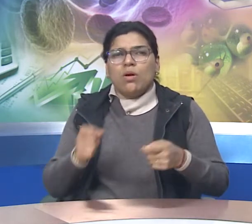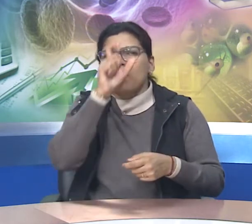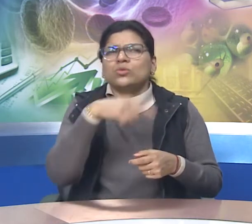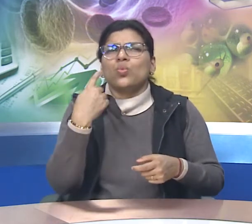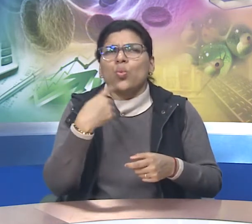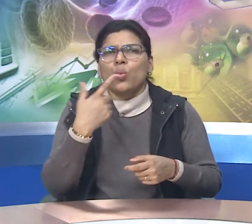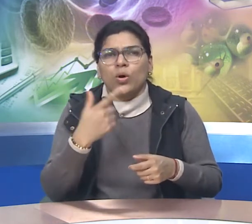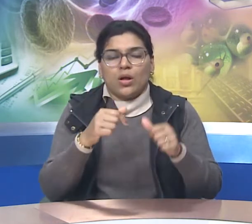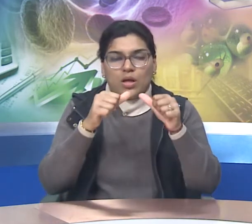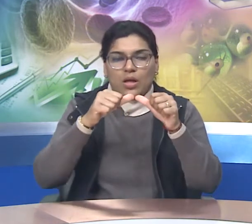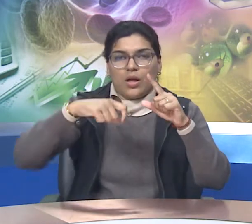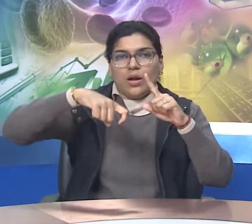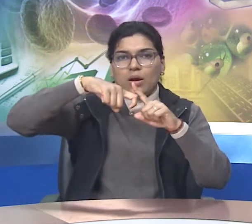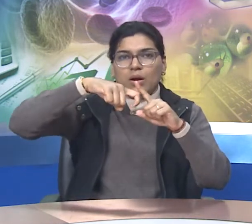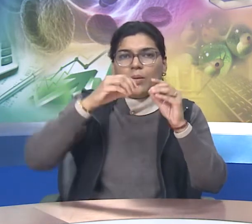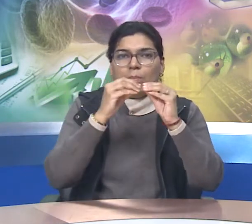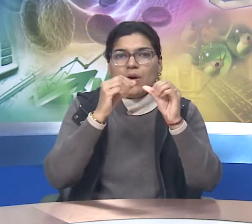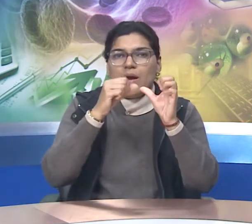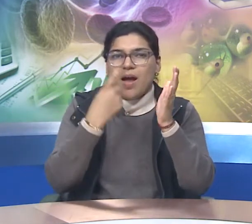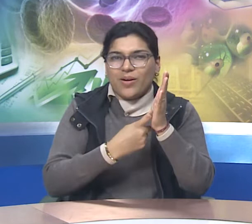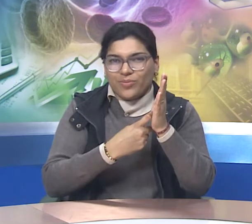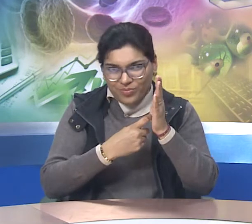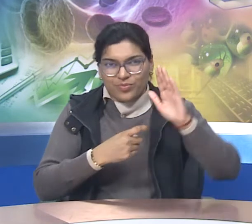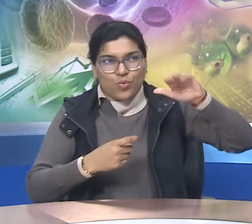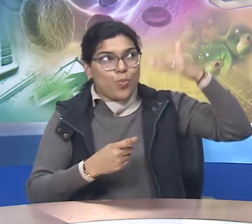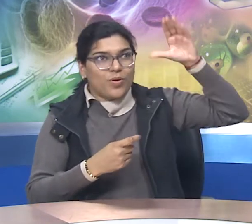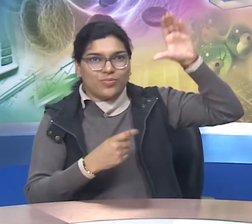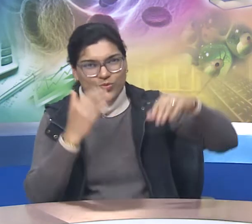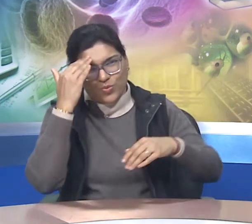Akbar and Ashoka